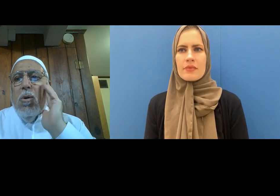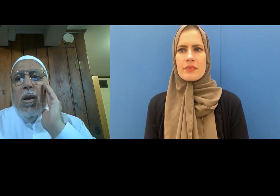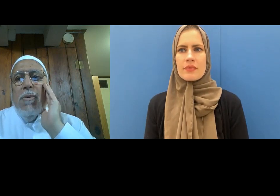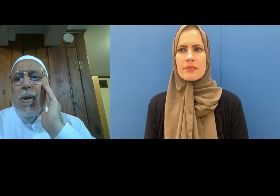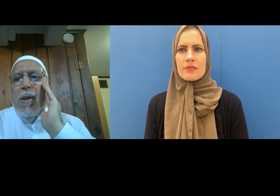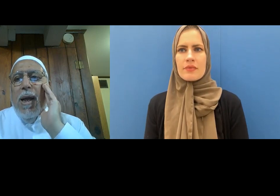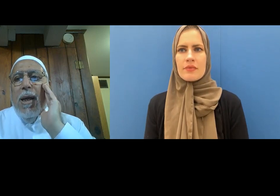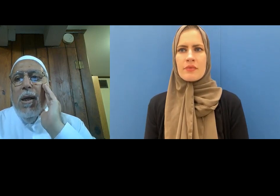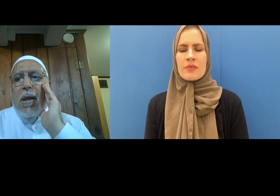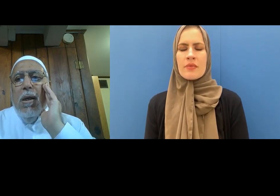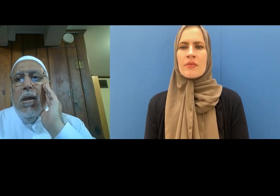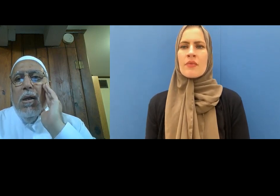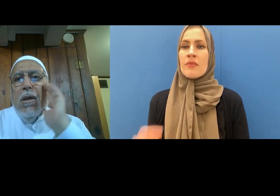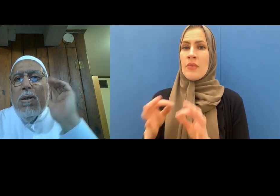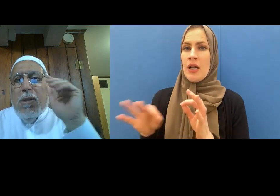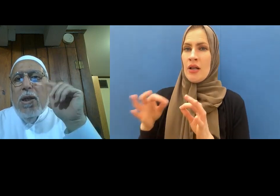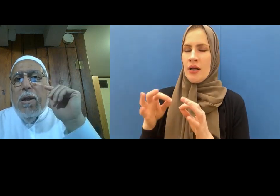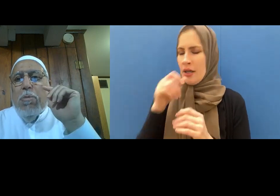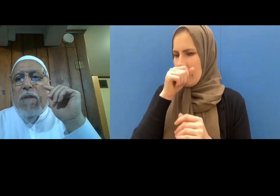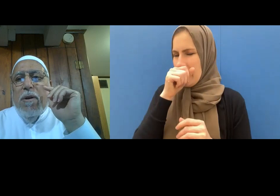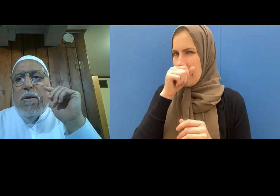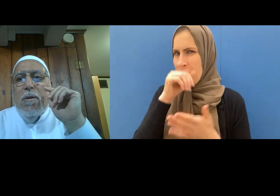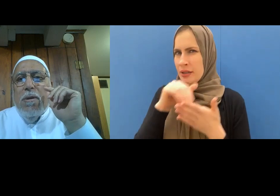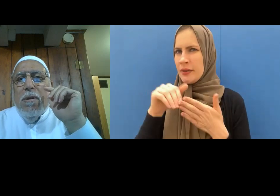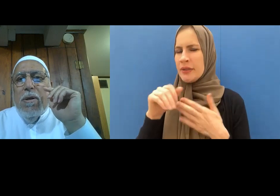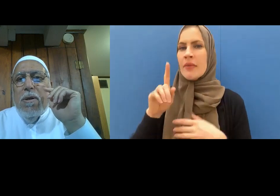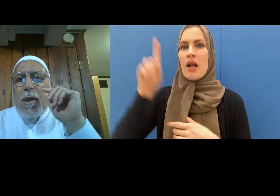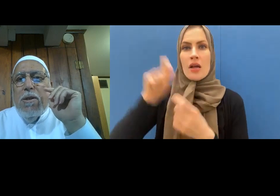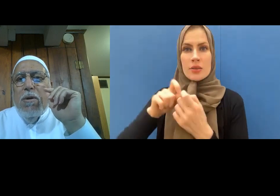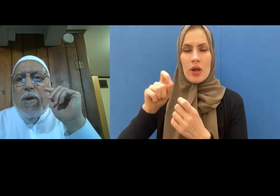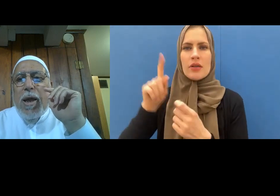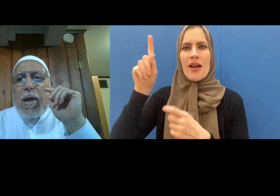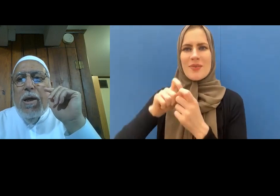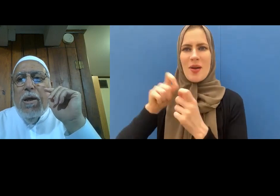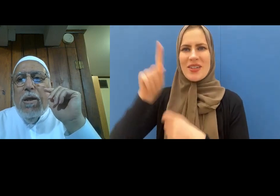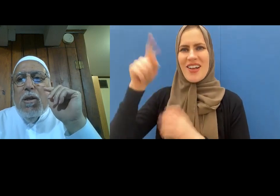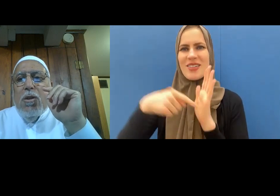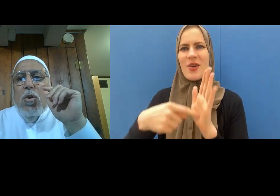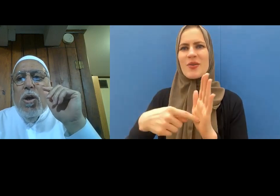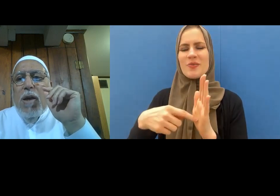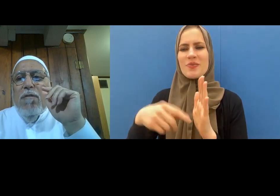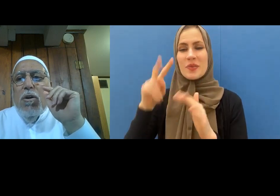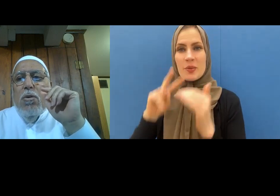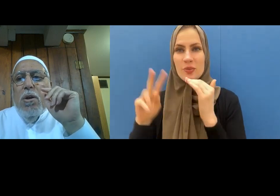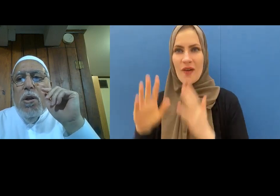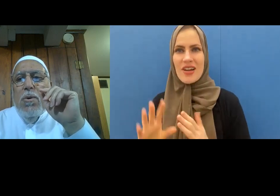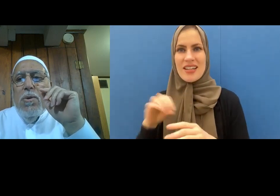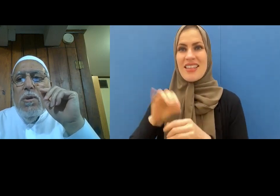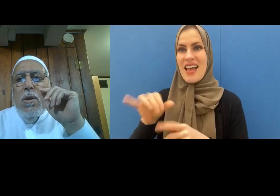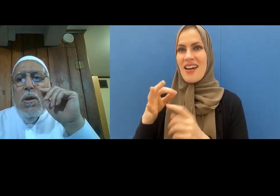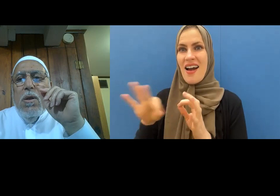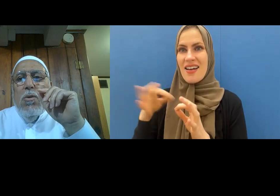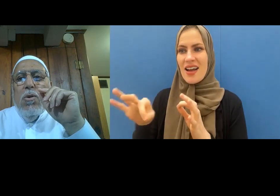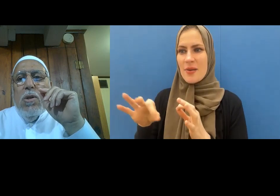So Allah subhanahu wa ta'ala is telling the Prophet in the rest of the ayah, so give the good